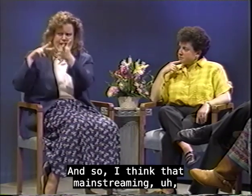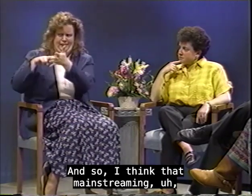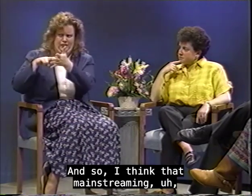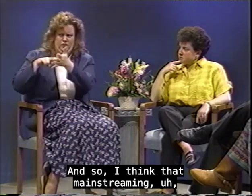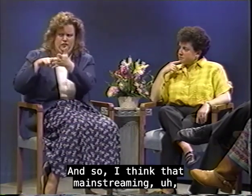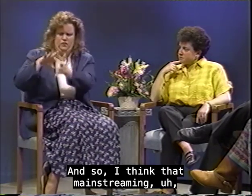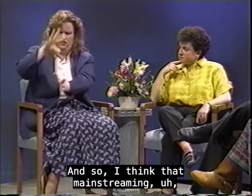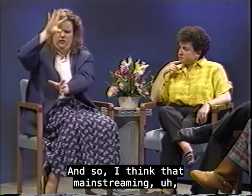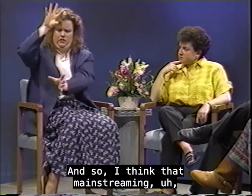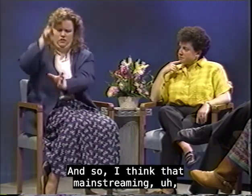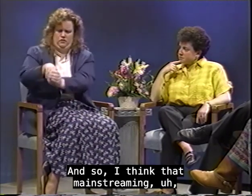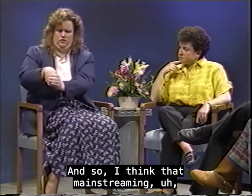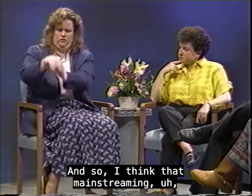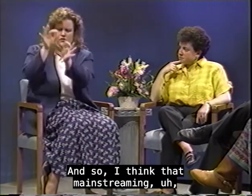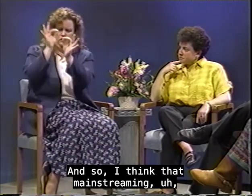I think that mainstreaming